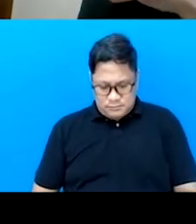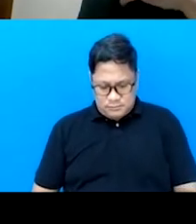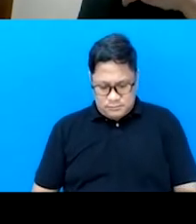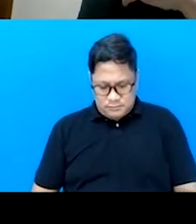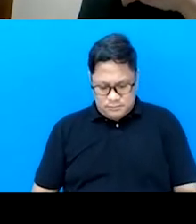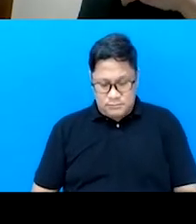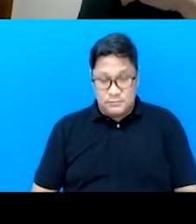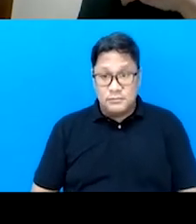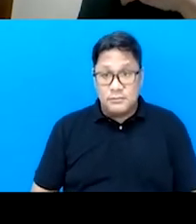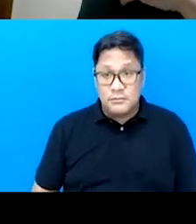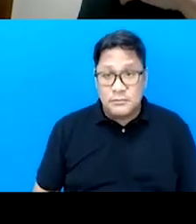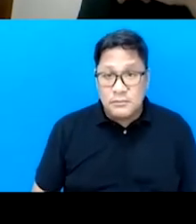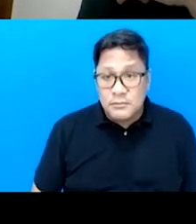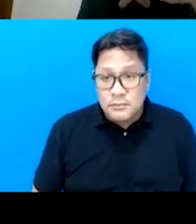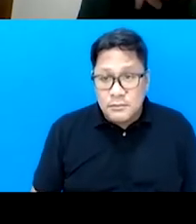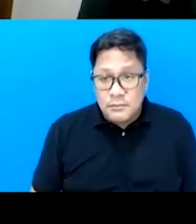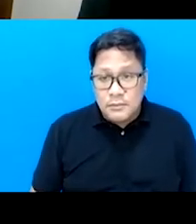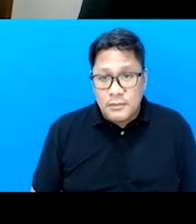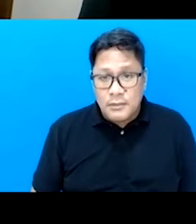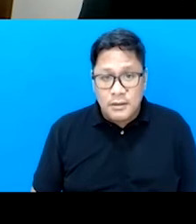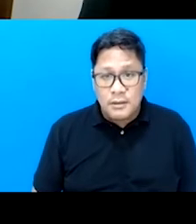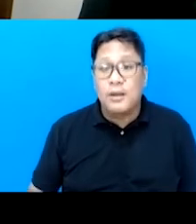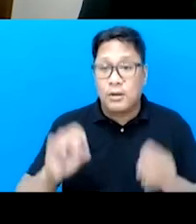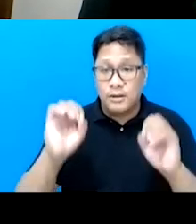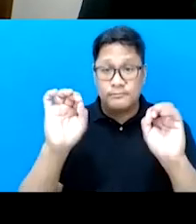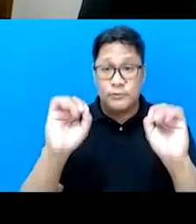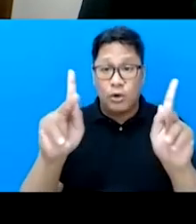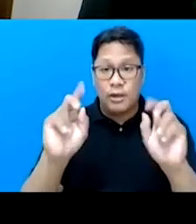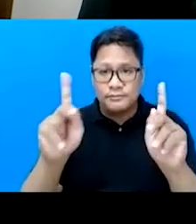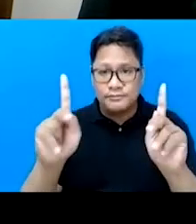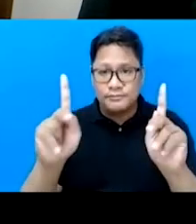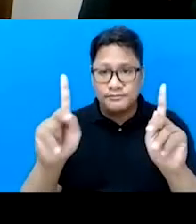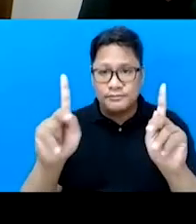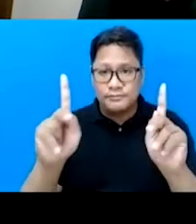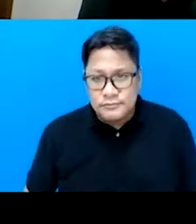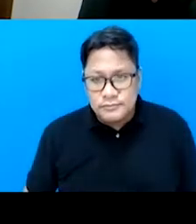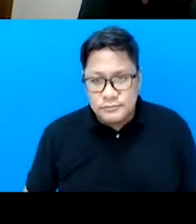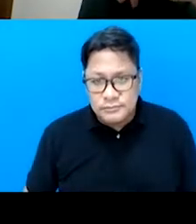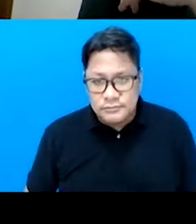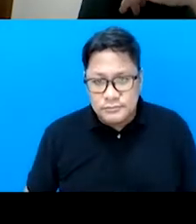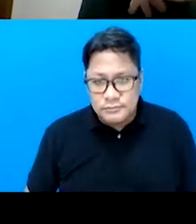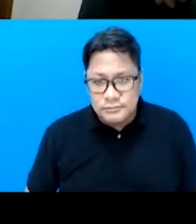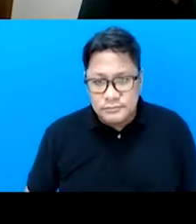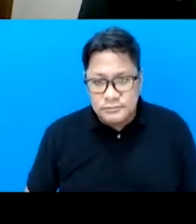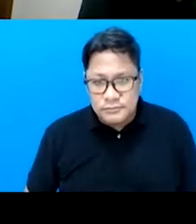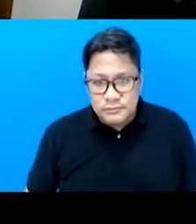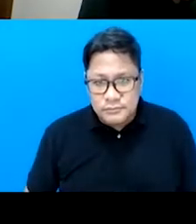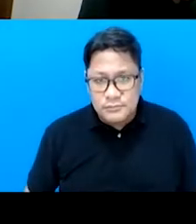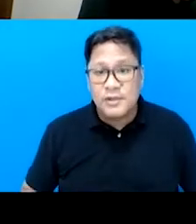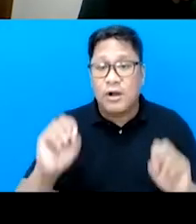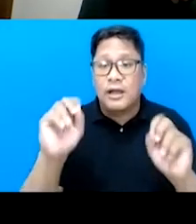Okay, I guess I'll fix it later, sir. Okay, no I'll make problem. it sure it's consistent with lesson 2 and 1. Yeah,